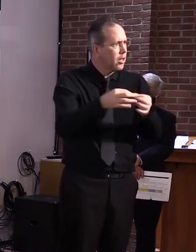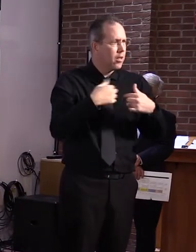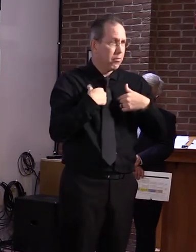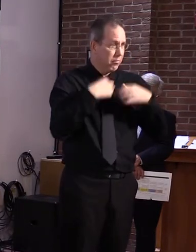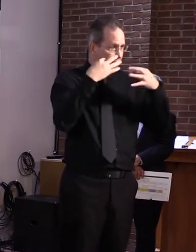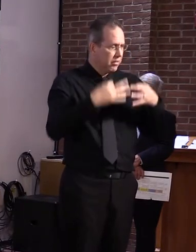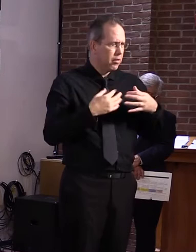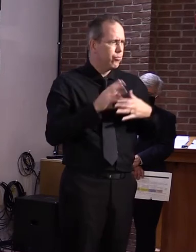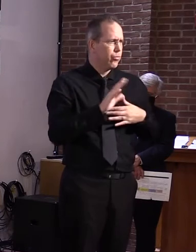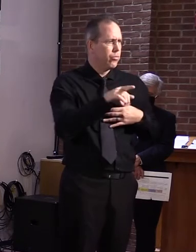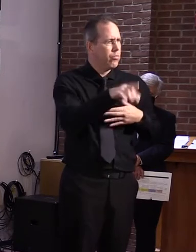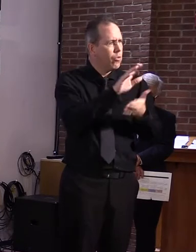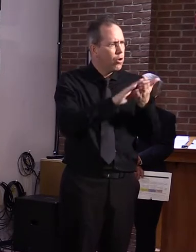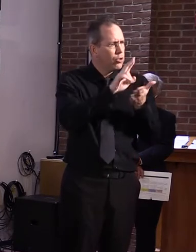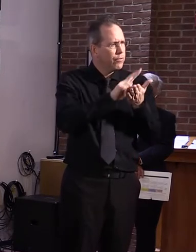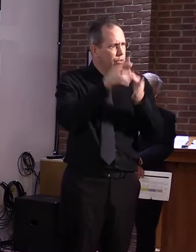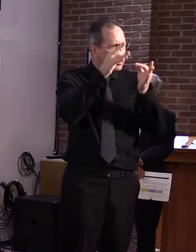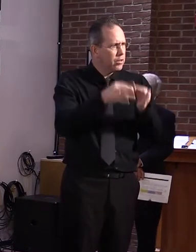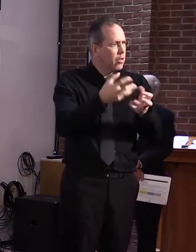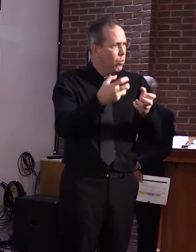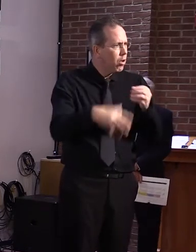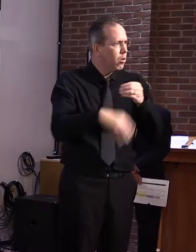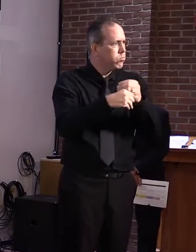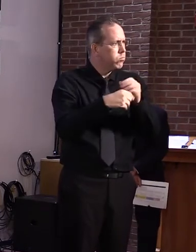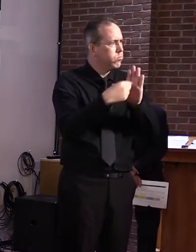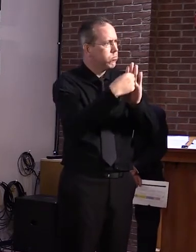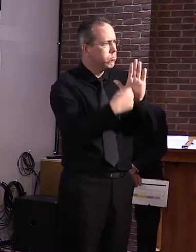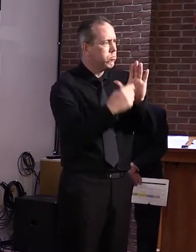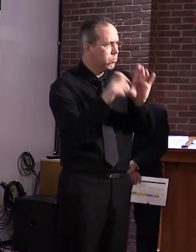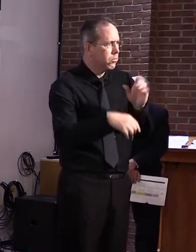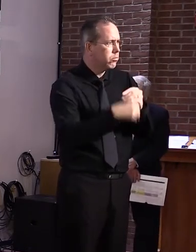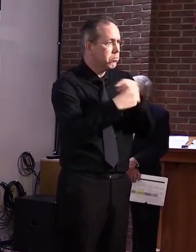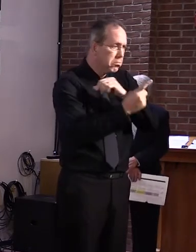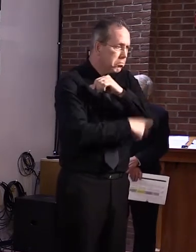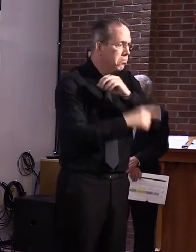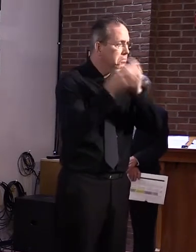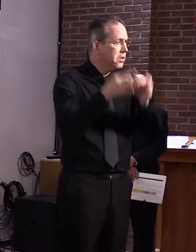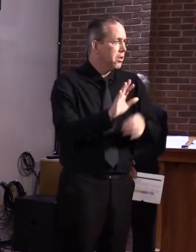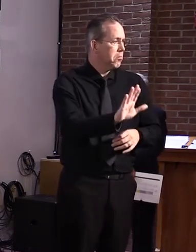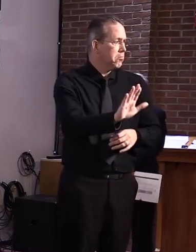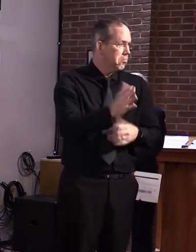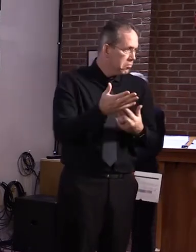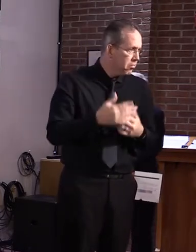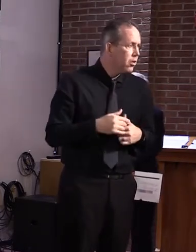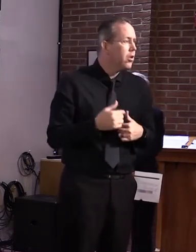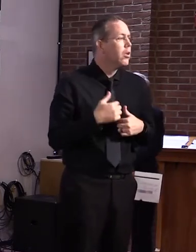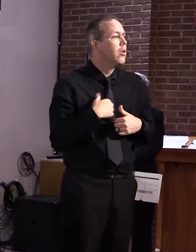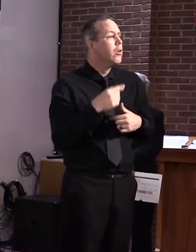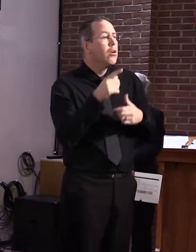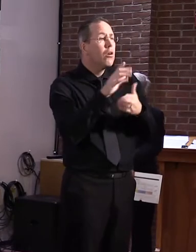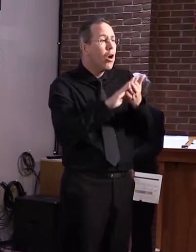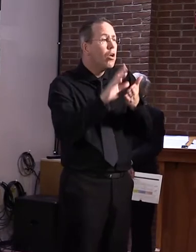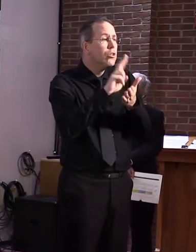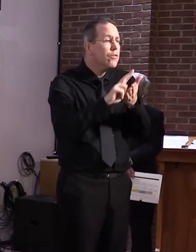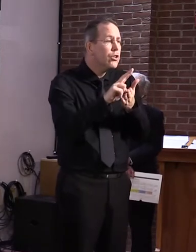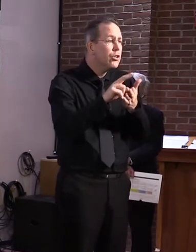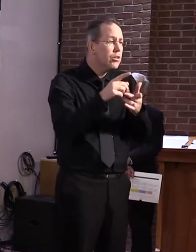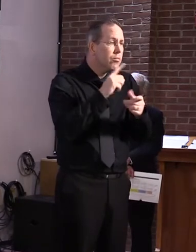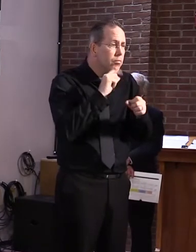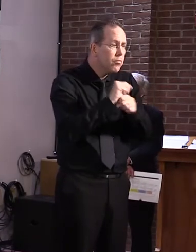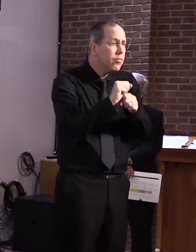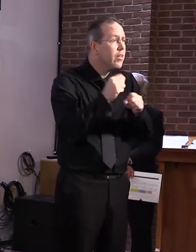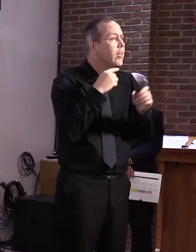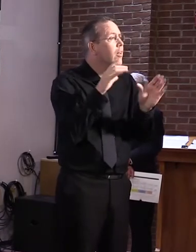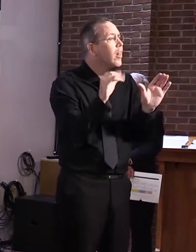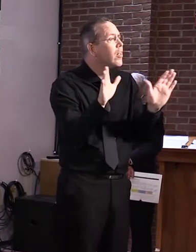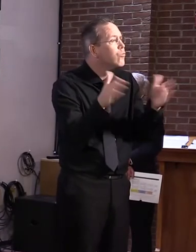able to do that better than at large. And I think that that's problematic. I see the, you know, I've tried to encourage, and we're going